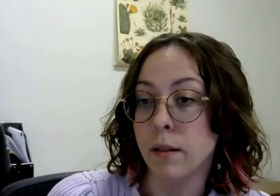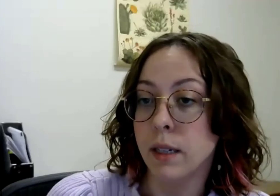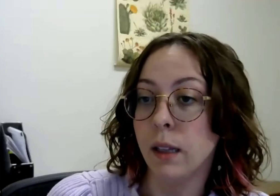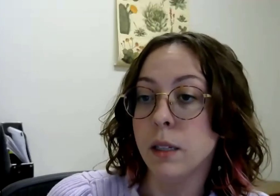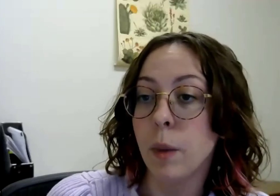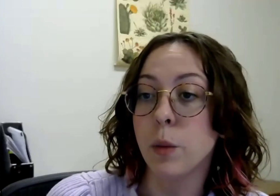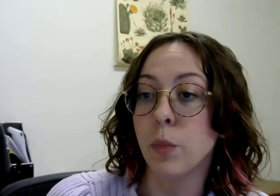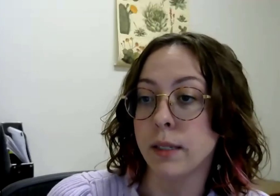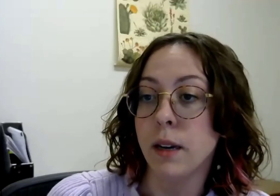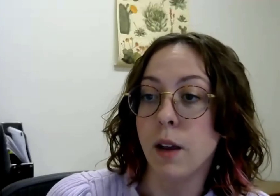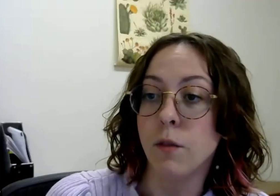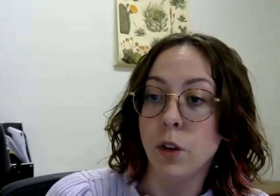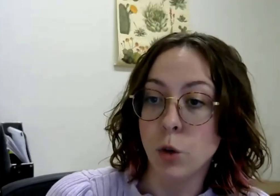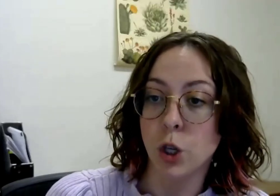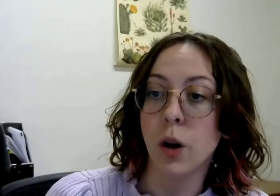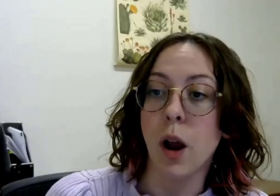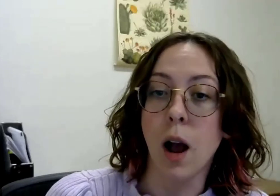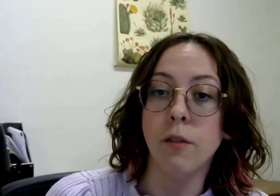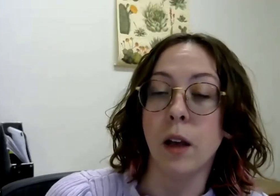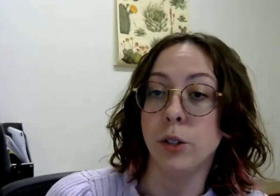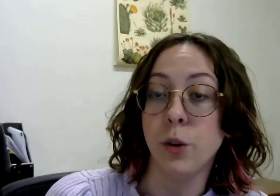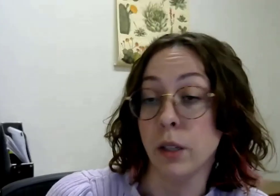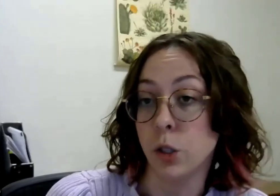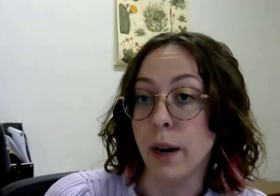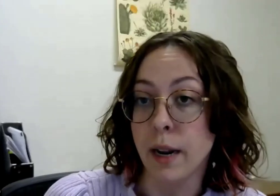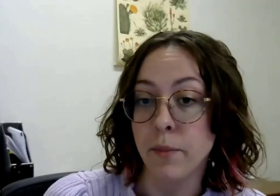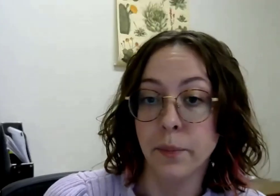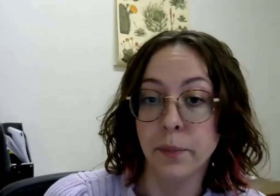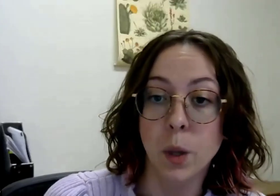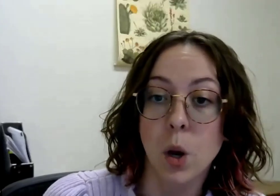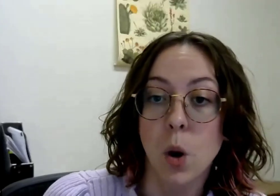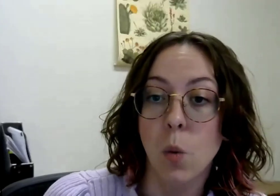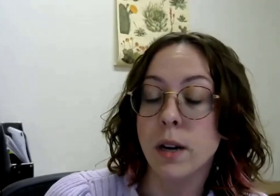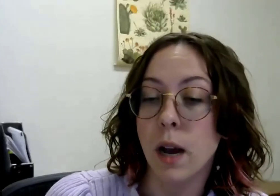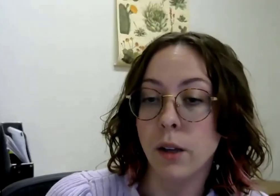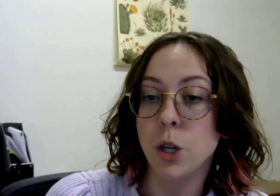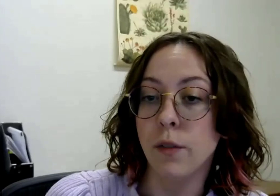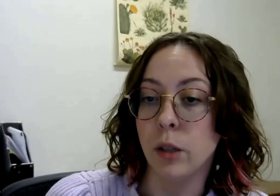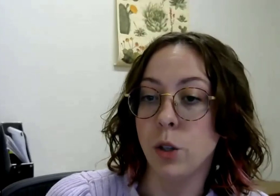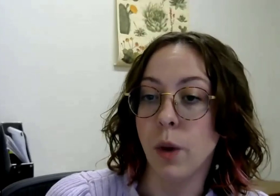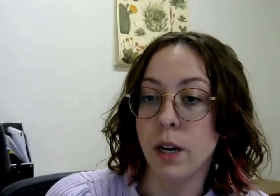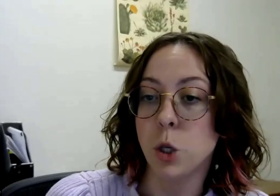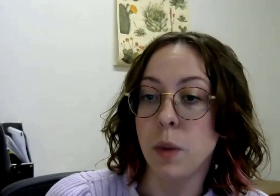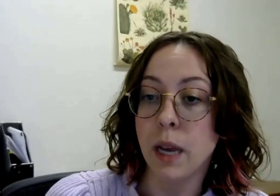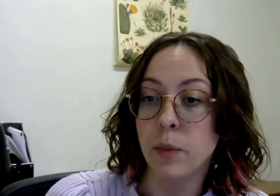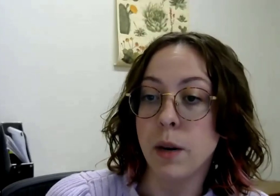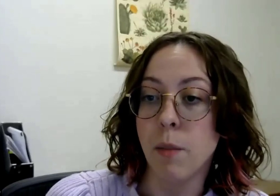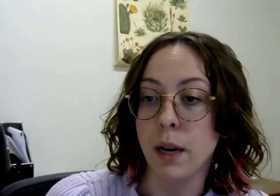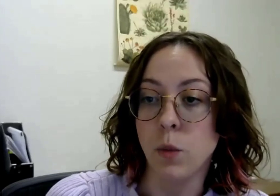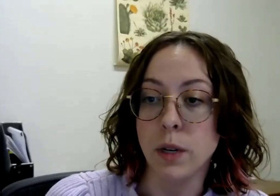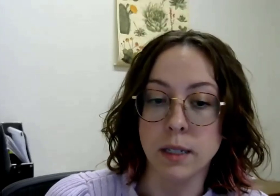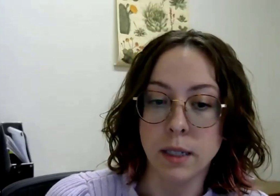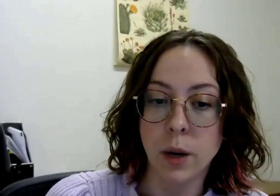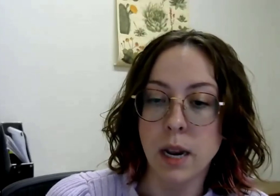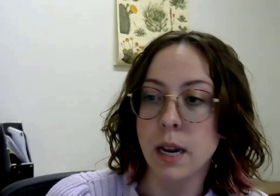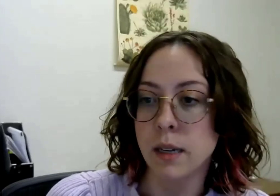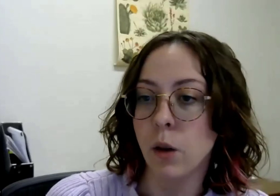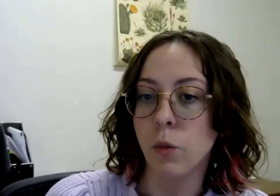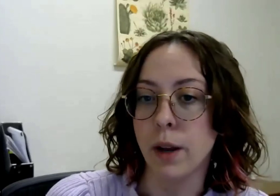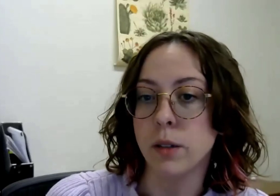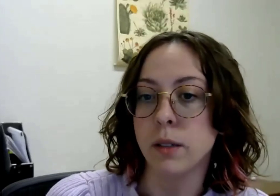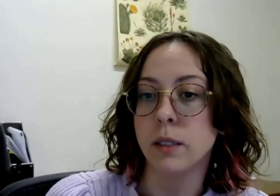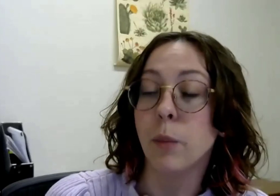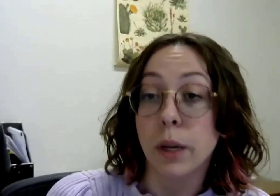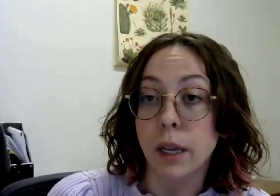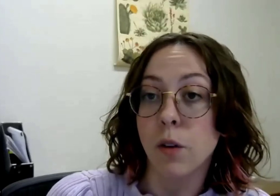English writing tell us about the present and future of L2 English writing? What knowledge of L2 writing should be kept in mind when considering